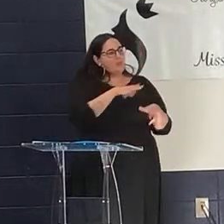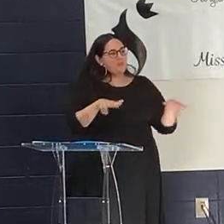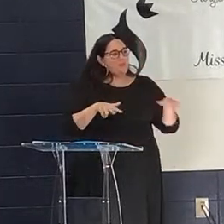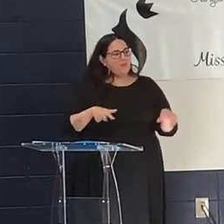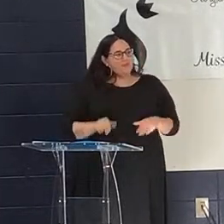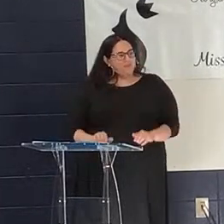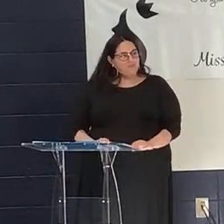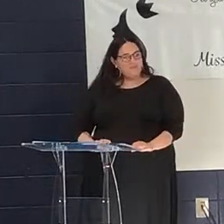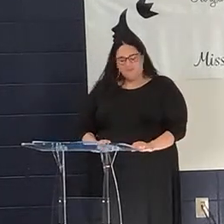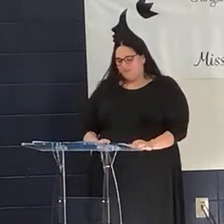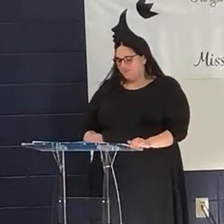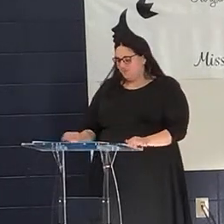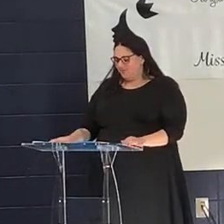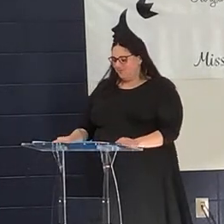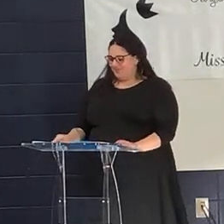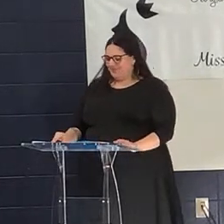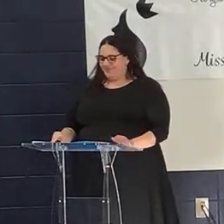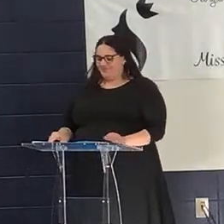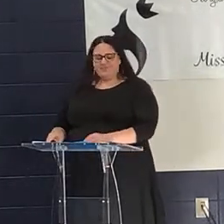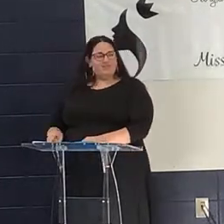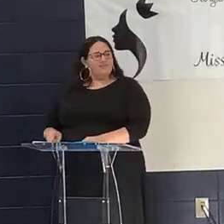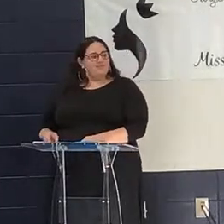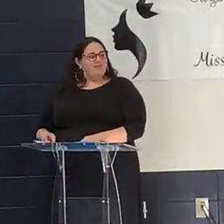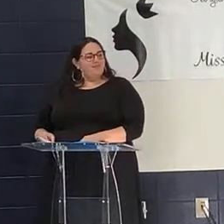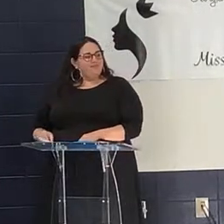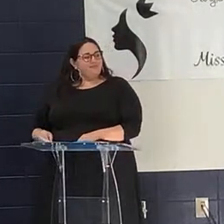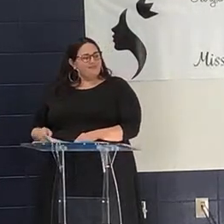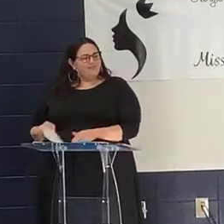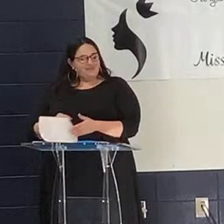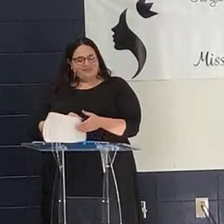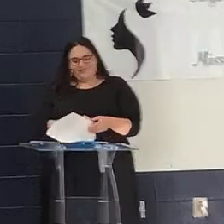That's great. Now, if you could walk the stage for us.